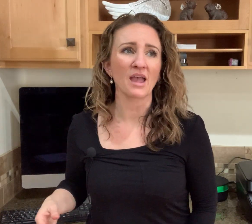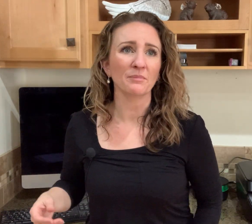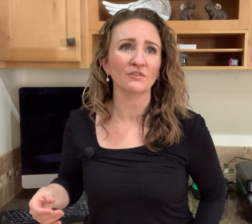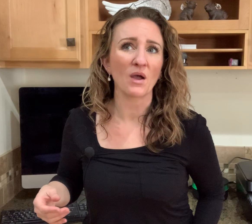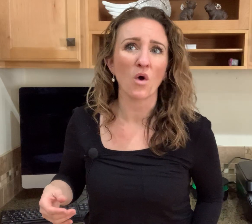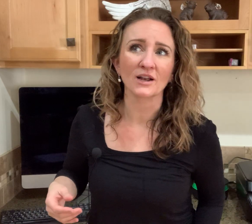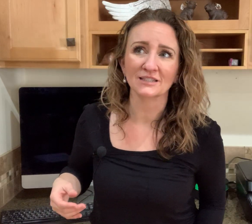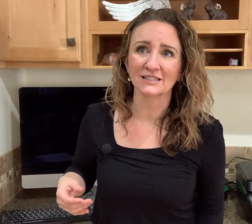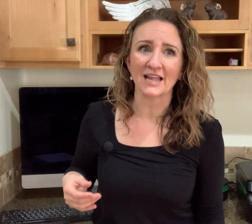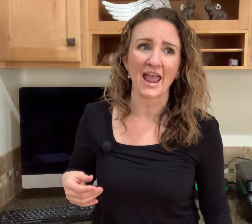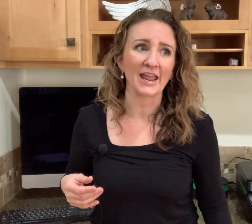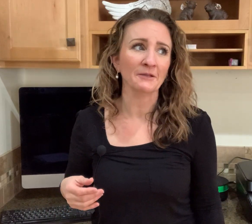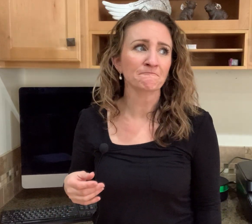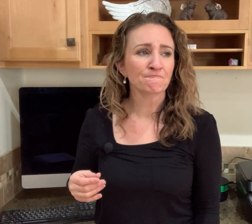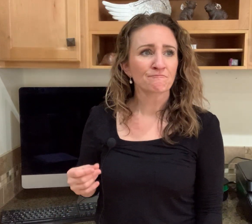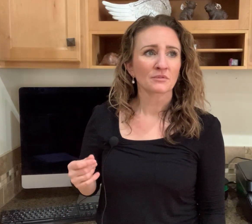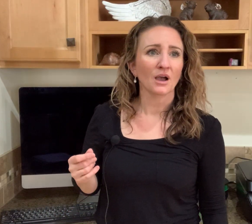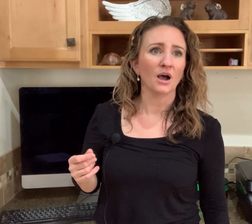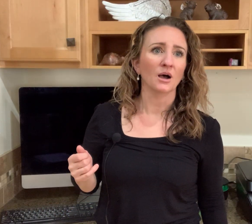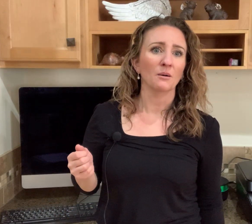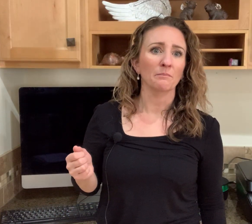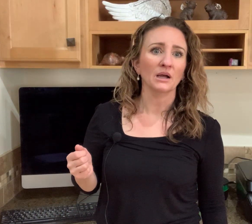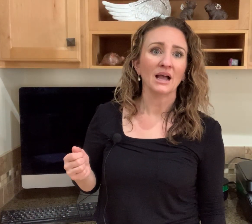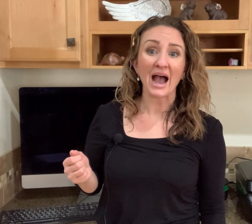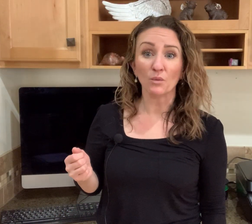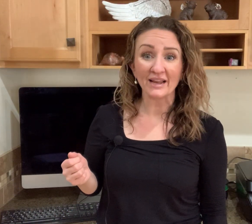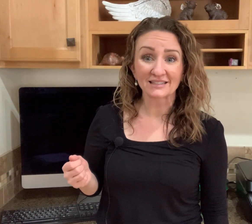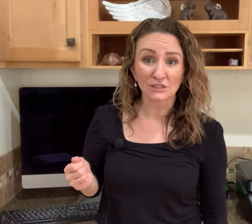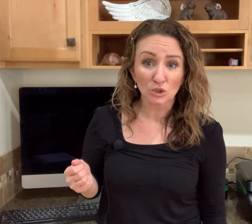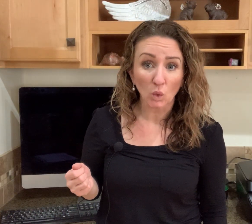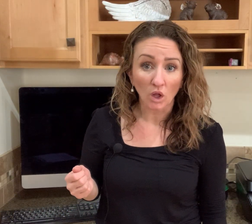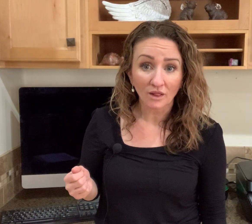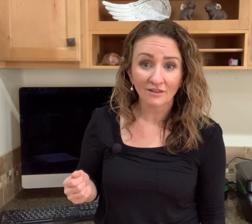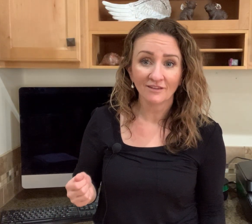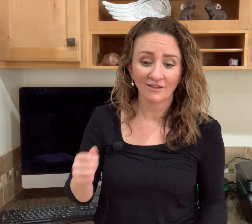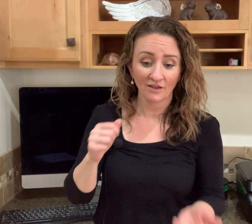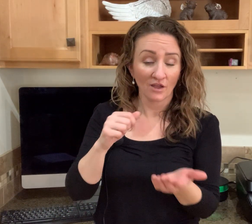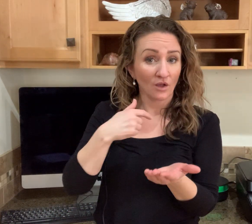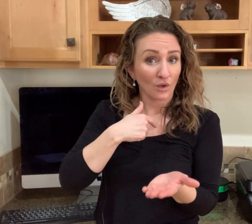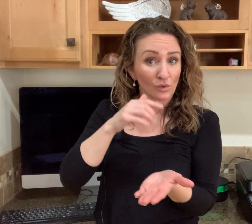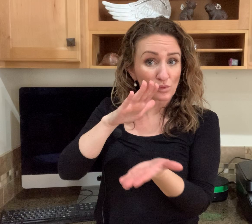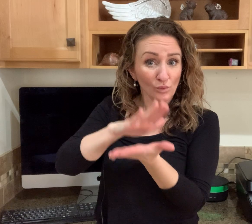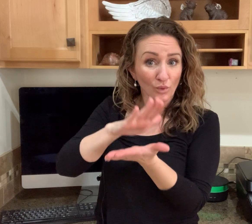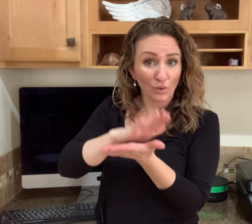example, if I wanted to say, I went to school.